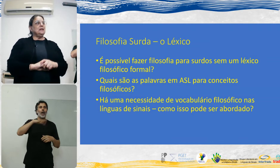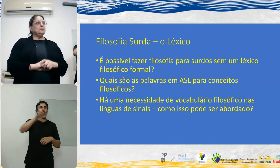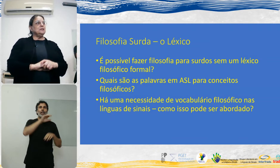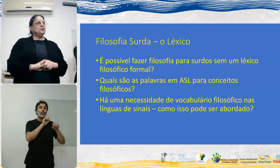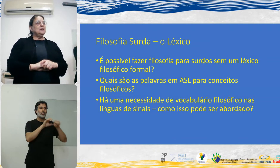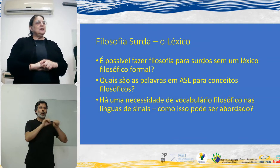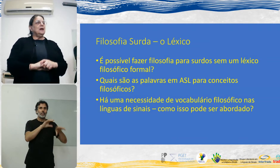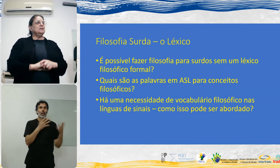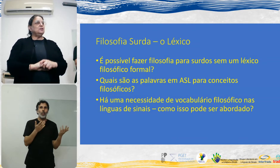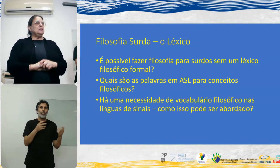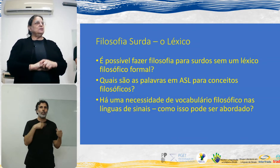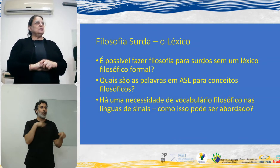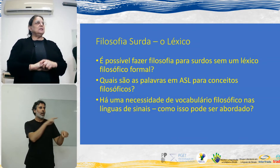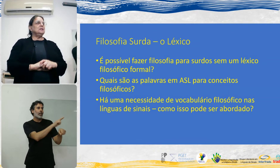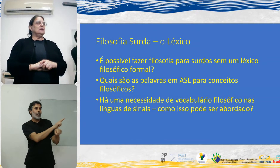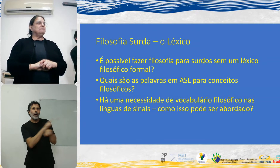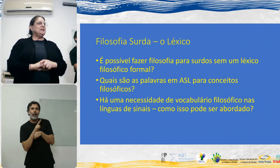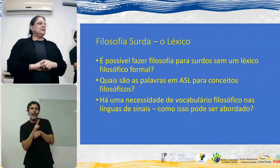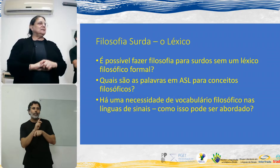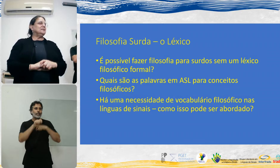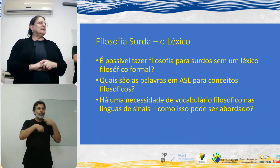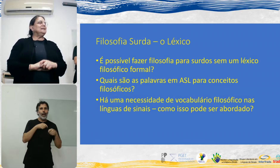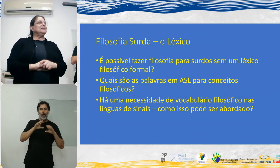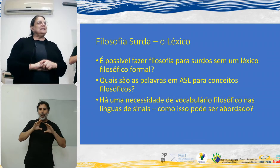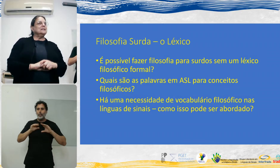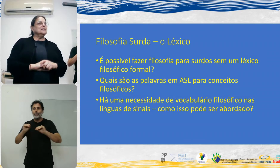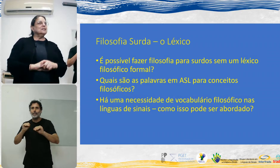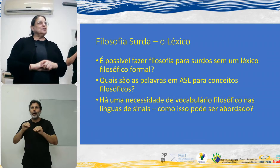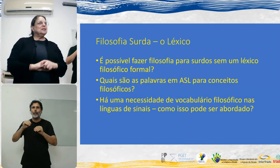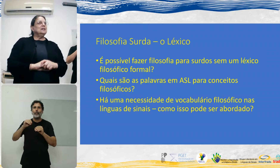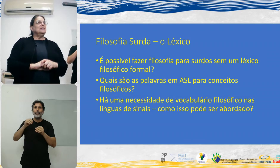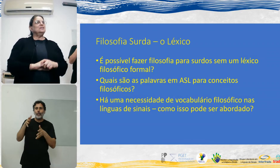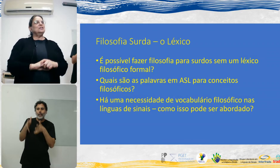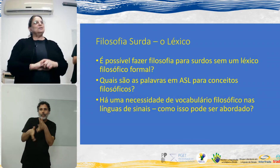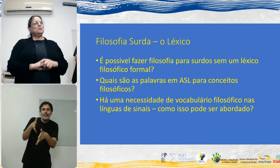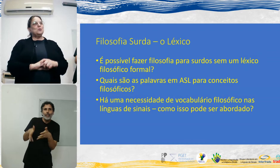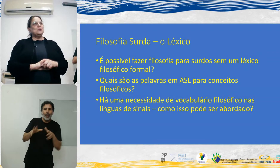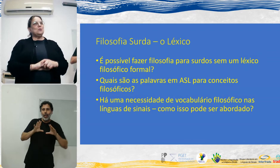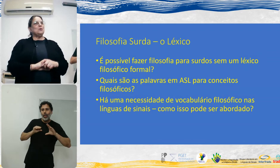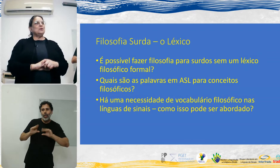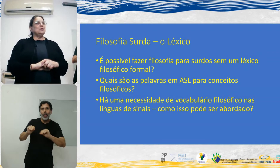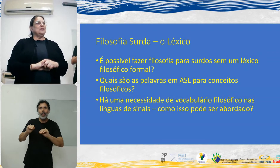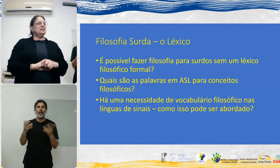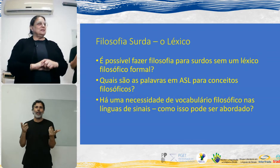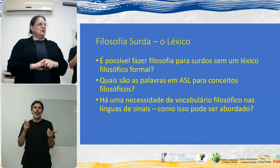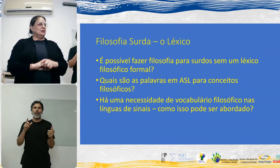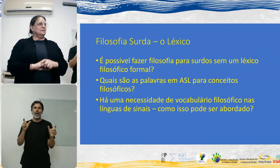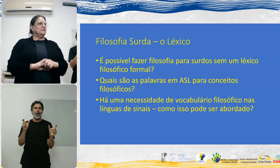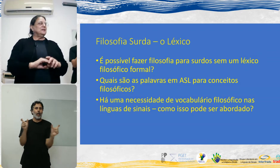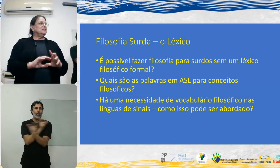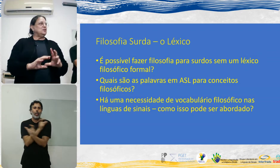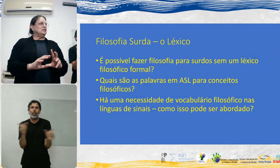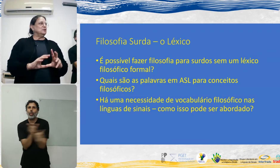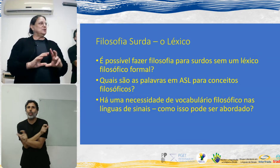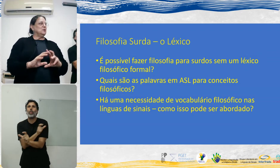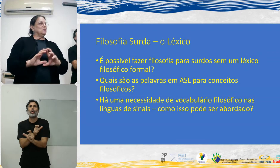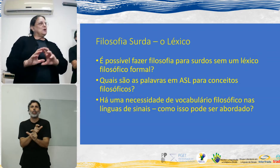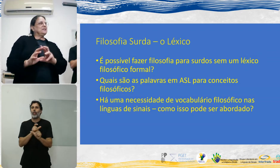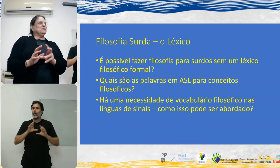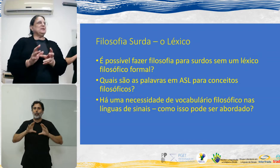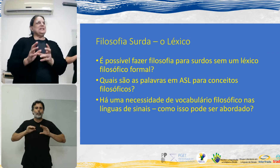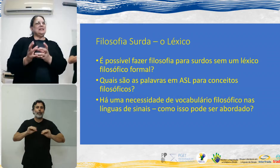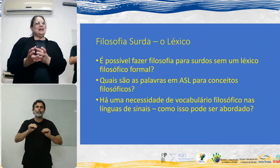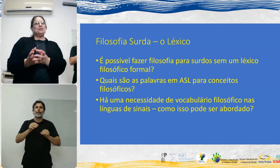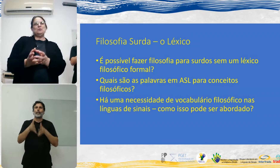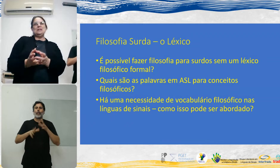Sign Language, and changed it and made it Sign English. They changed the word order. They did a lot of changes, so it